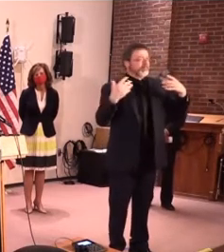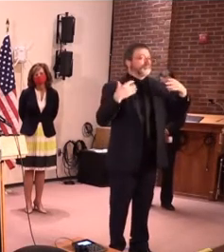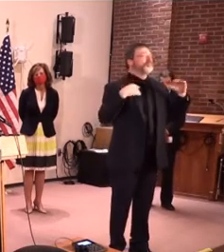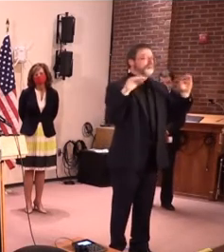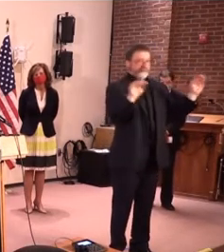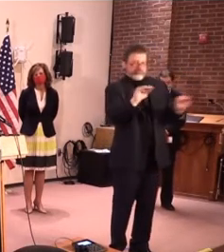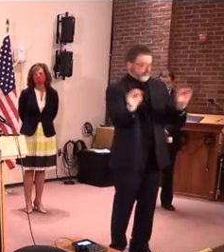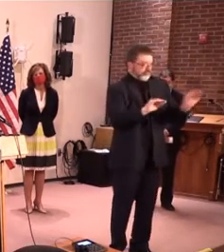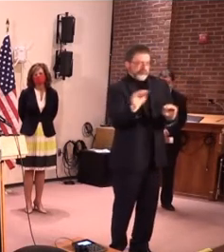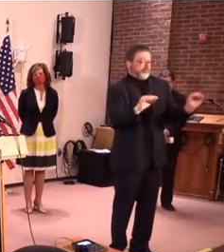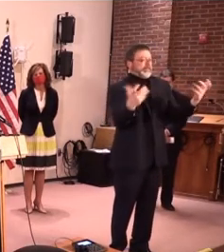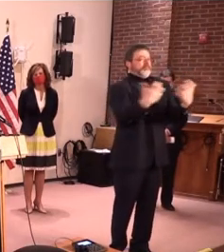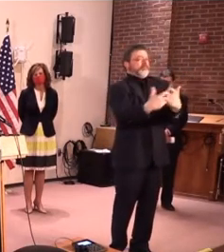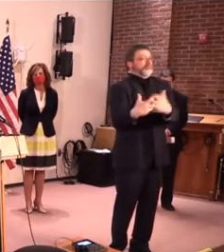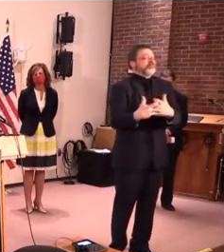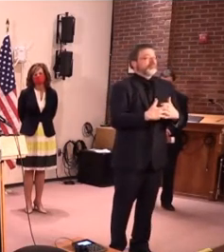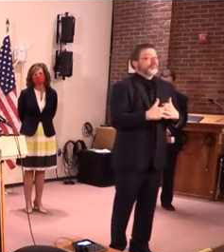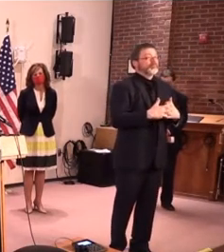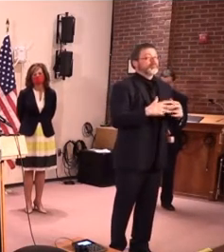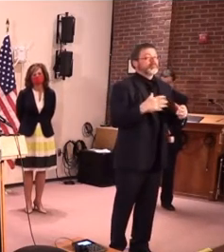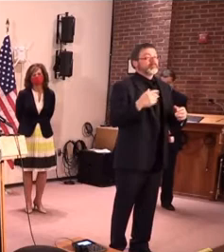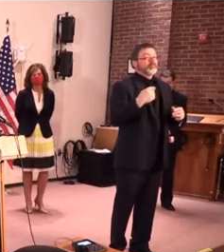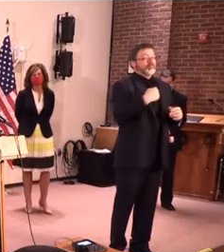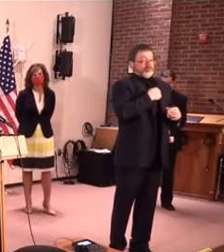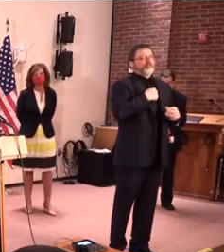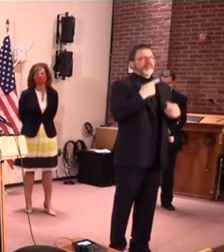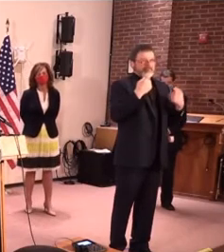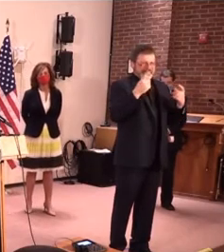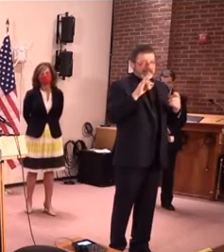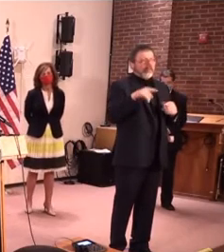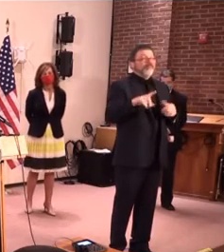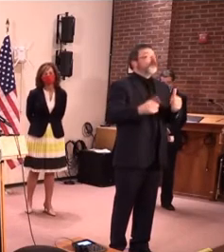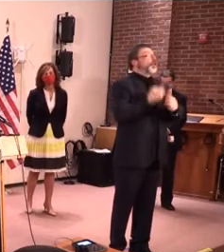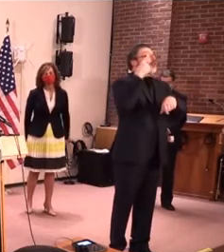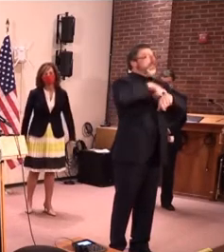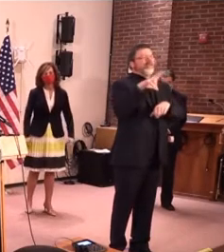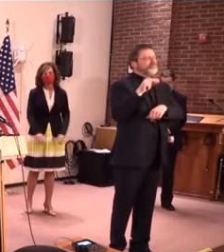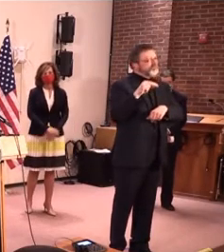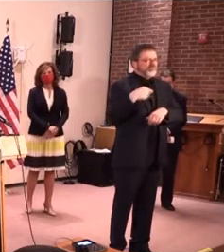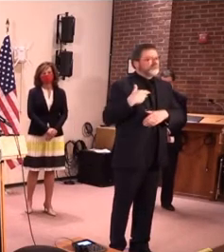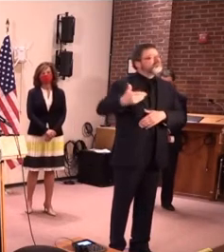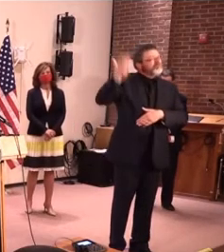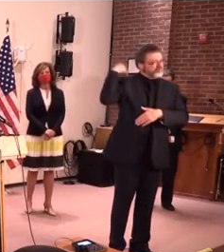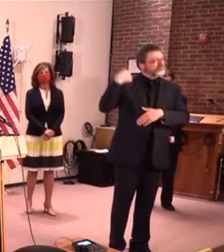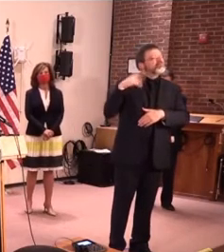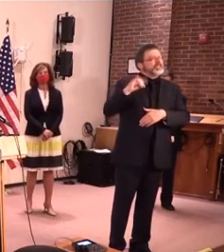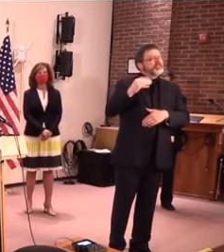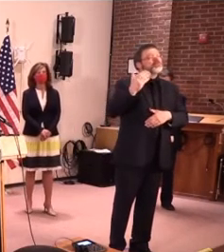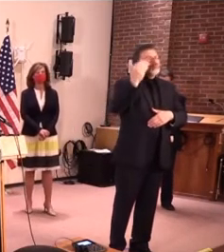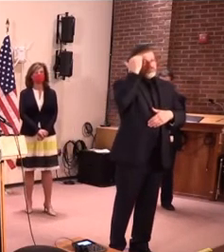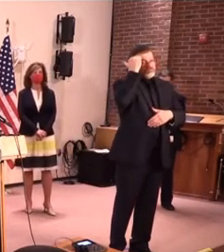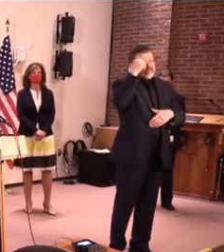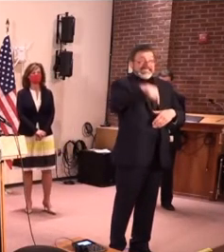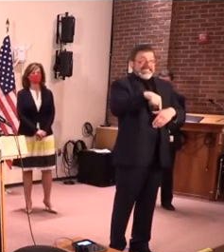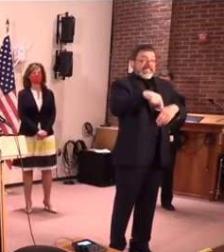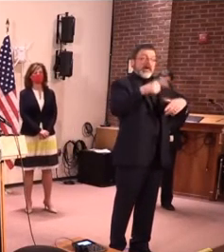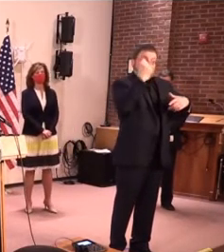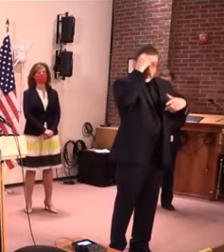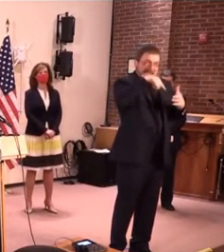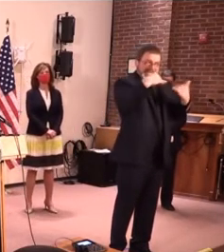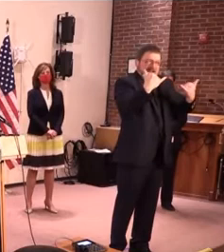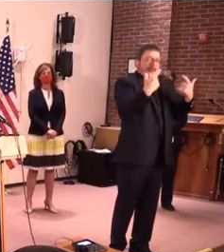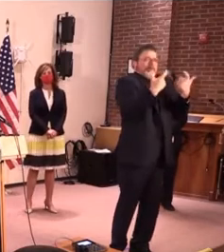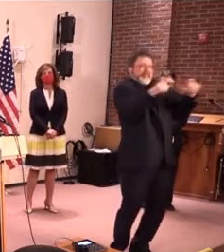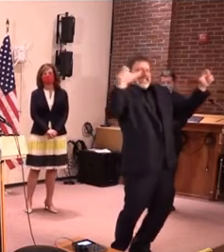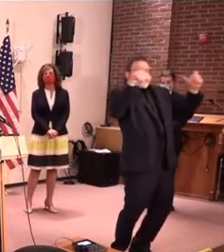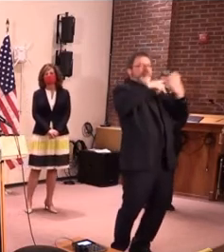in limited fashion and certainly not on this time frame or at this scale. But as I